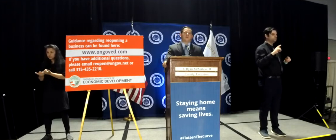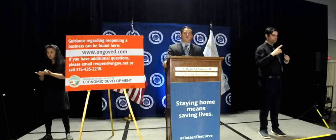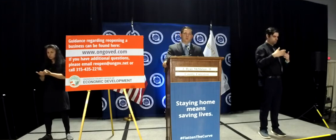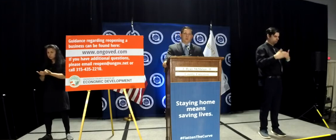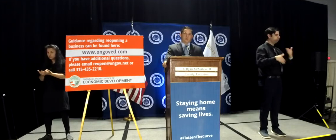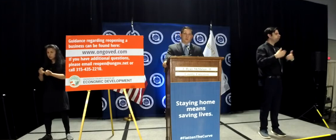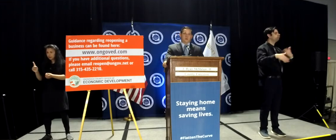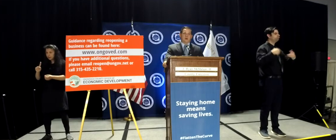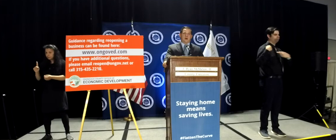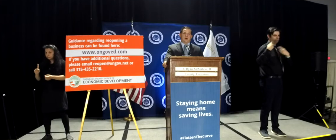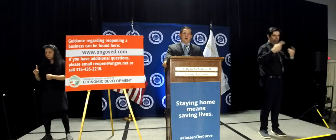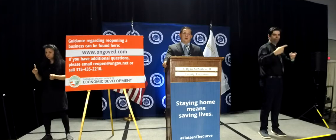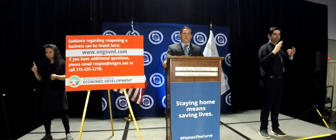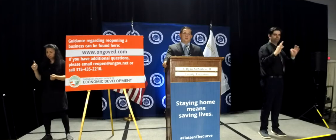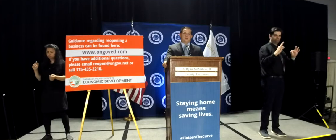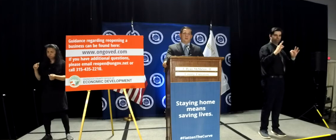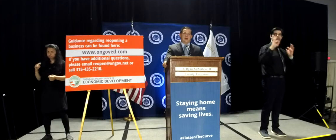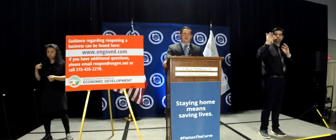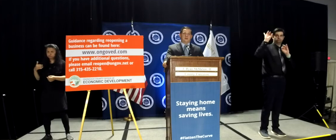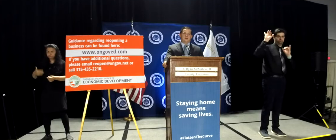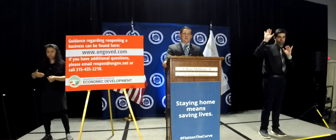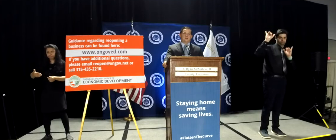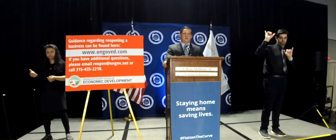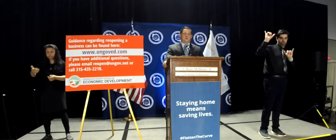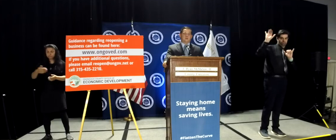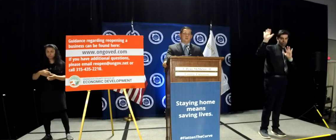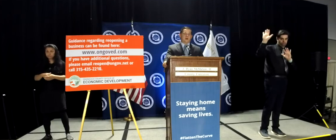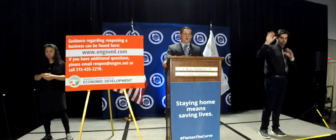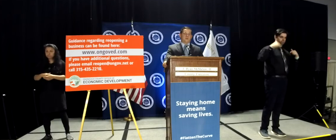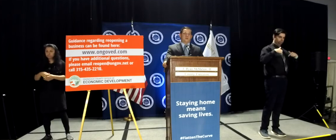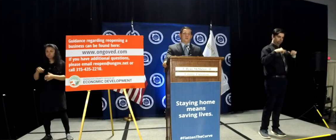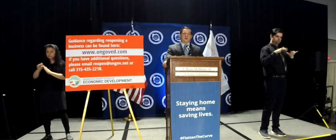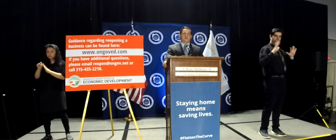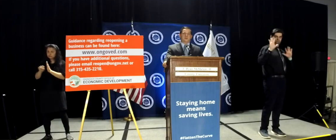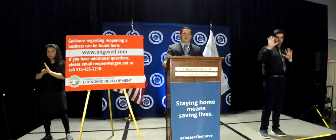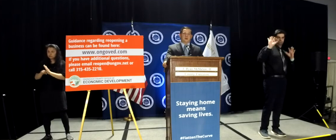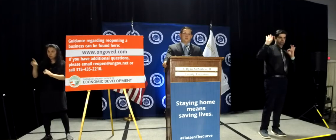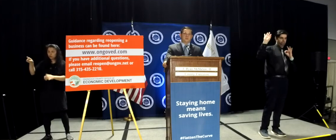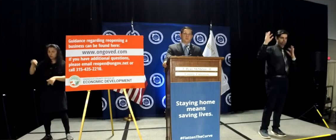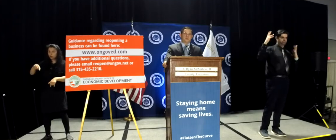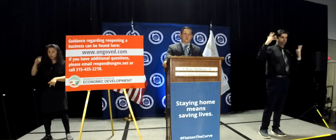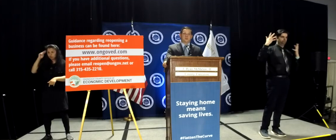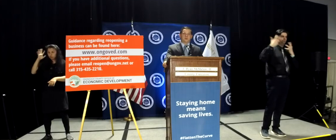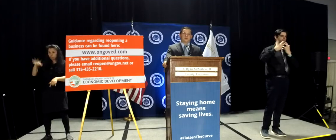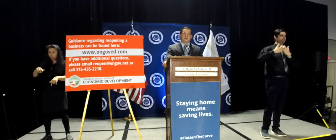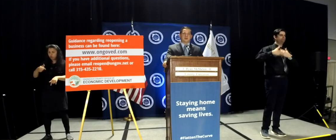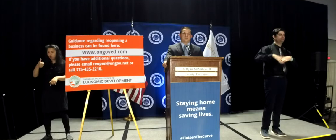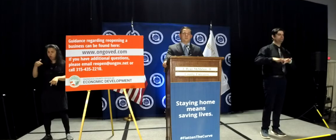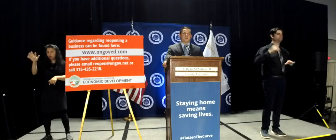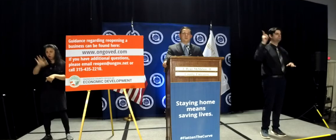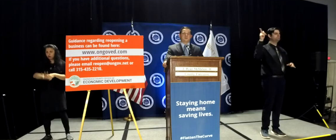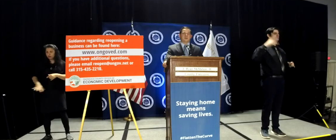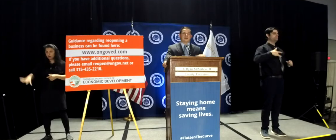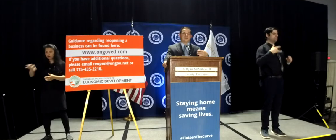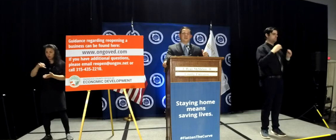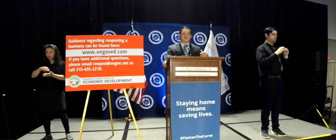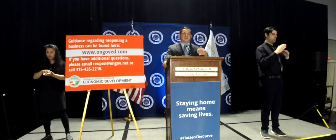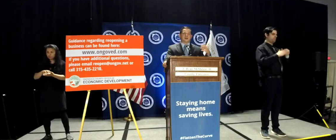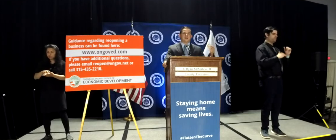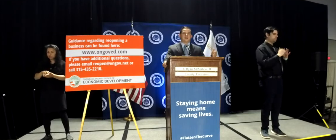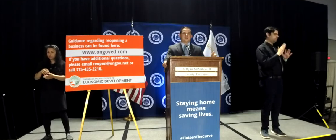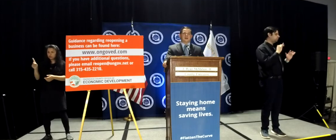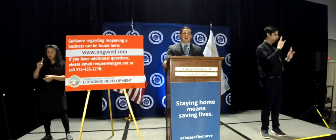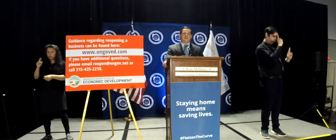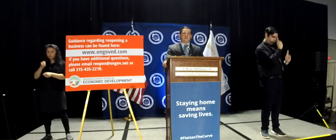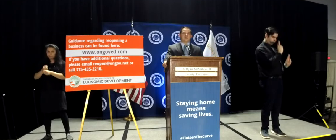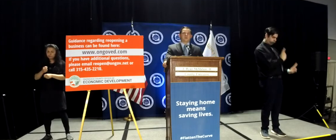more comfortable that our numbers aren't just our numbers because we're in the middle of the state, but because of a lot of the things